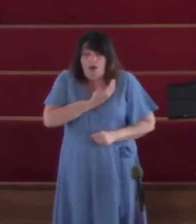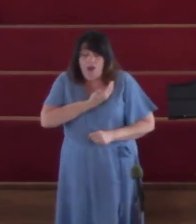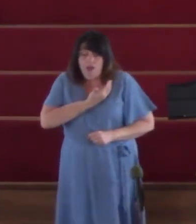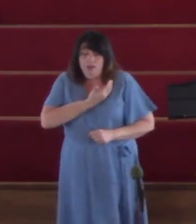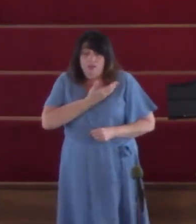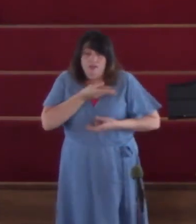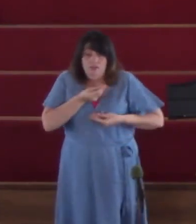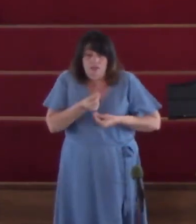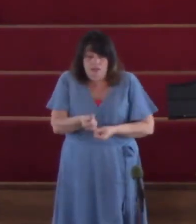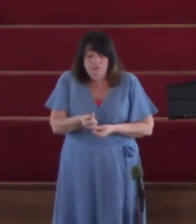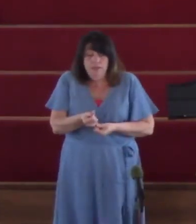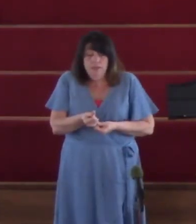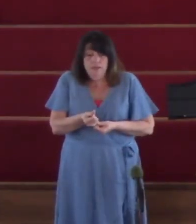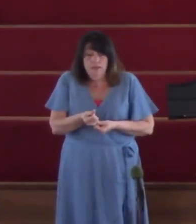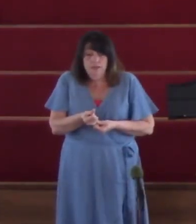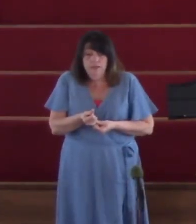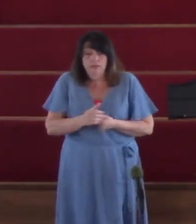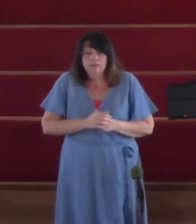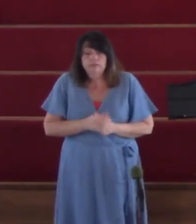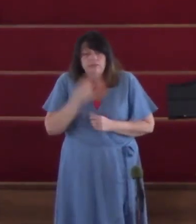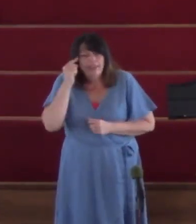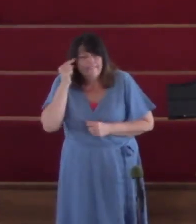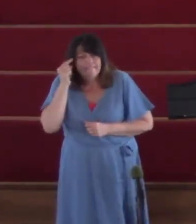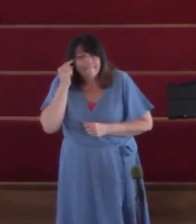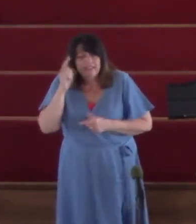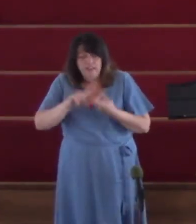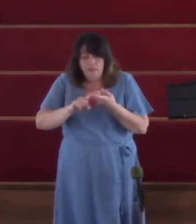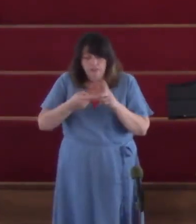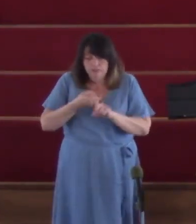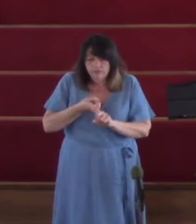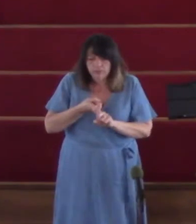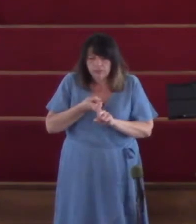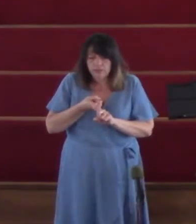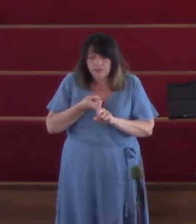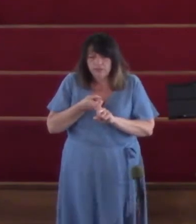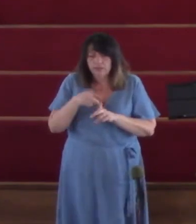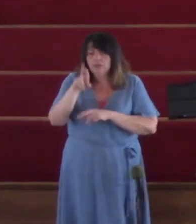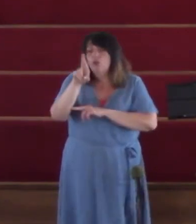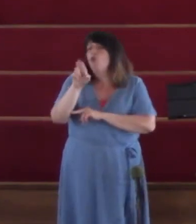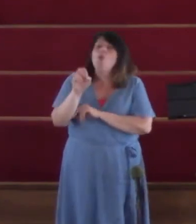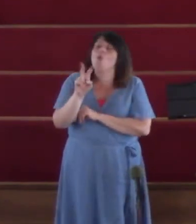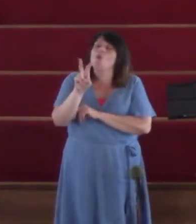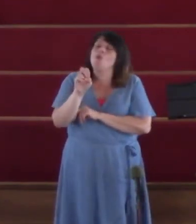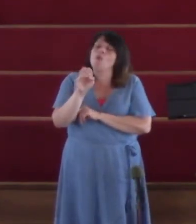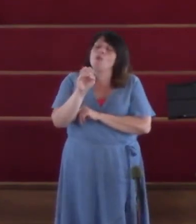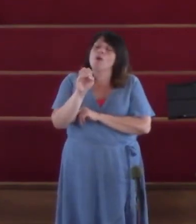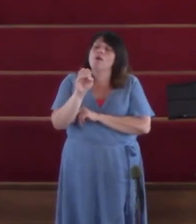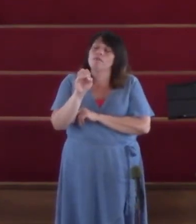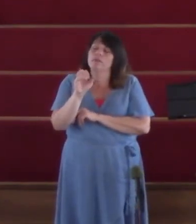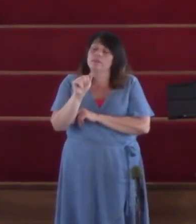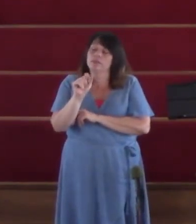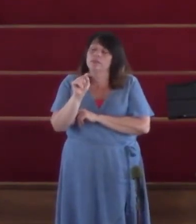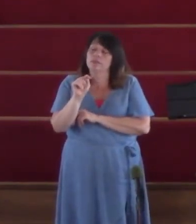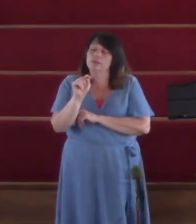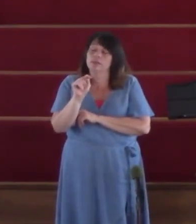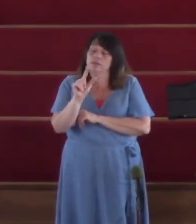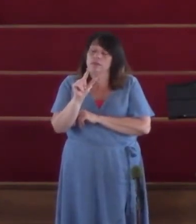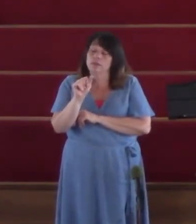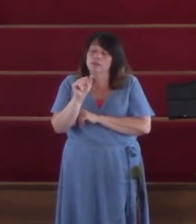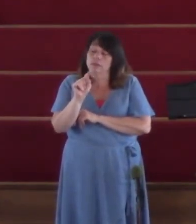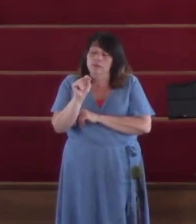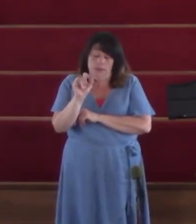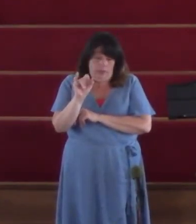and I thought of my friend there in Revelation, and it said, and I, John, saw. I'm glad, thank God, that